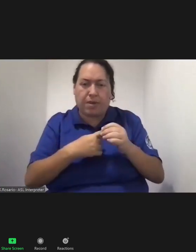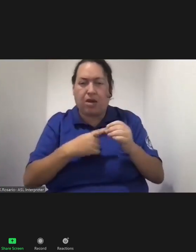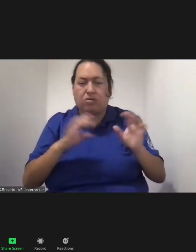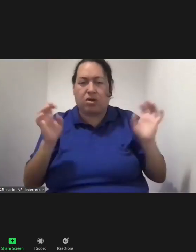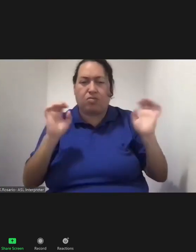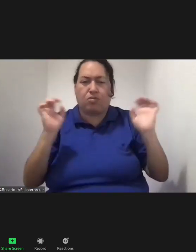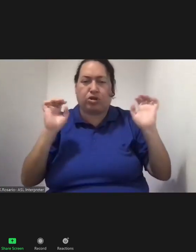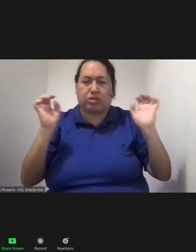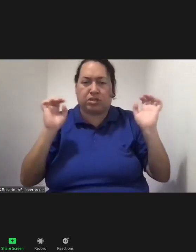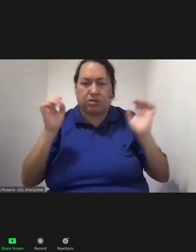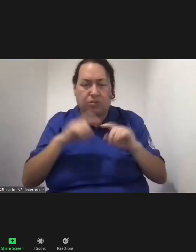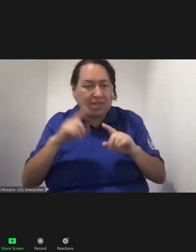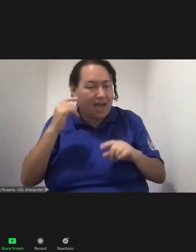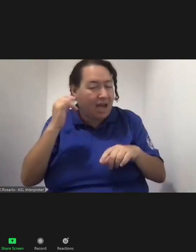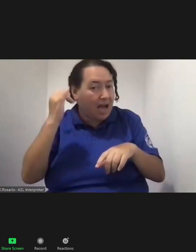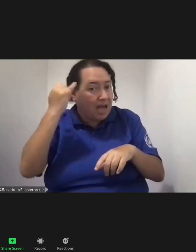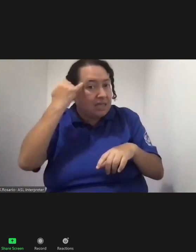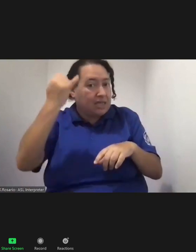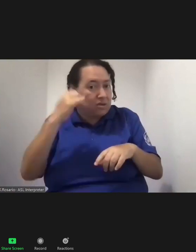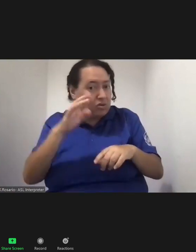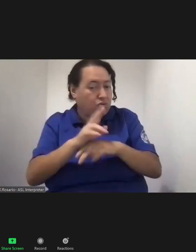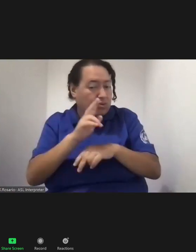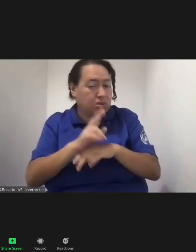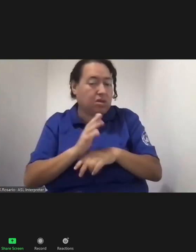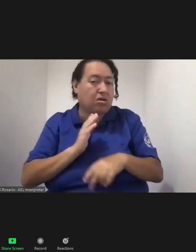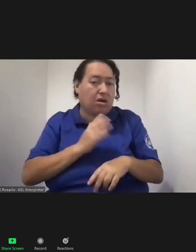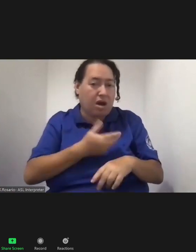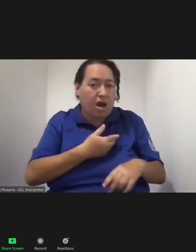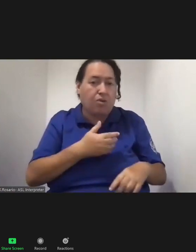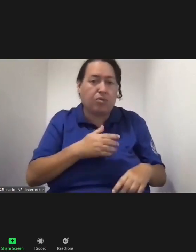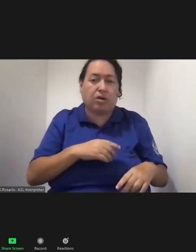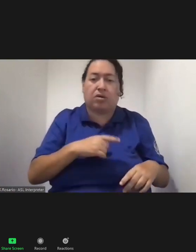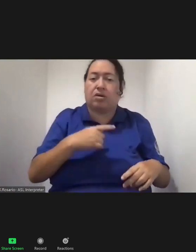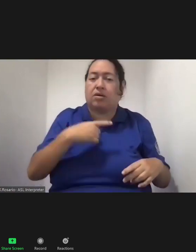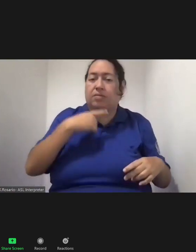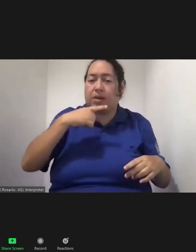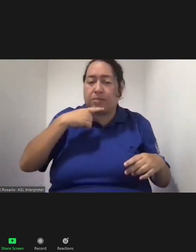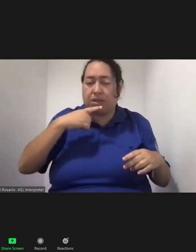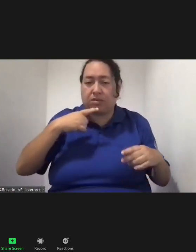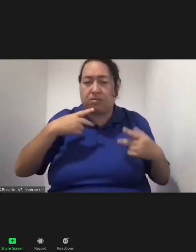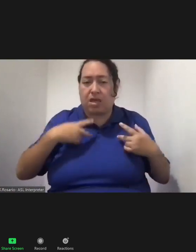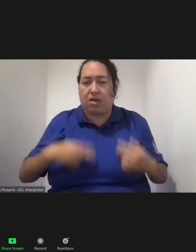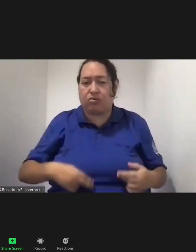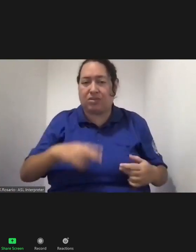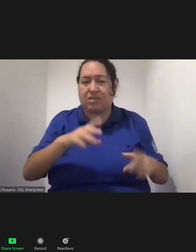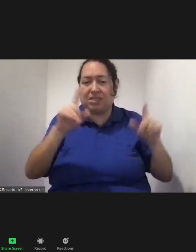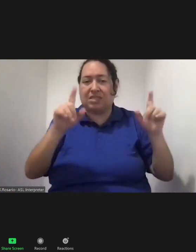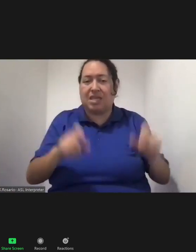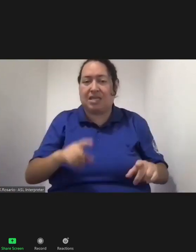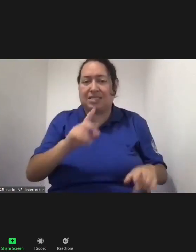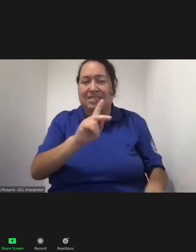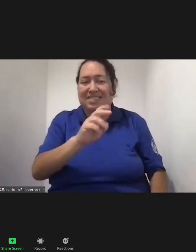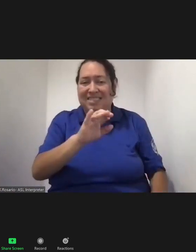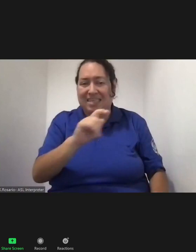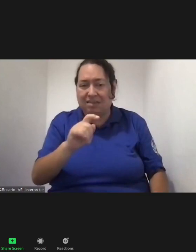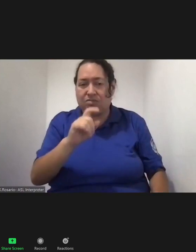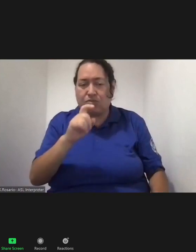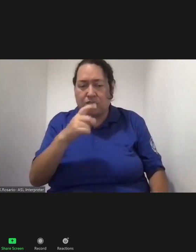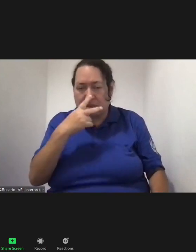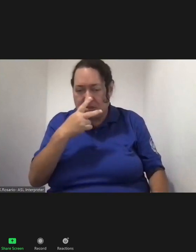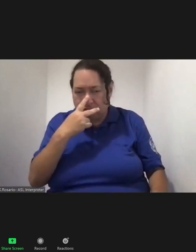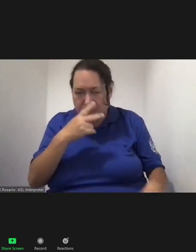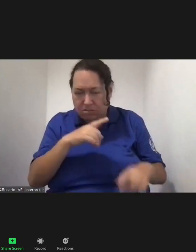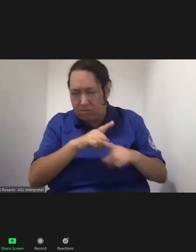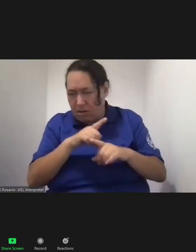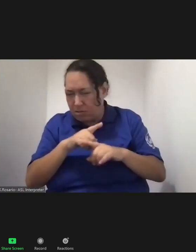idea of using our public health test kits is a viable one. It's one that we can consider, but we will also need to look at the manpower that would